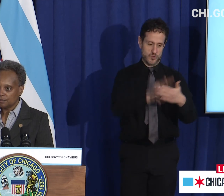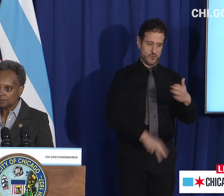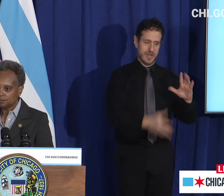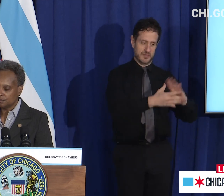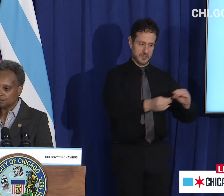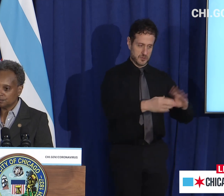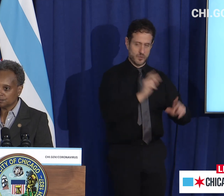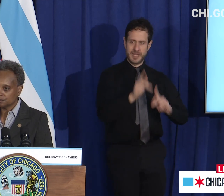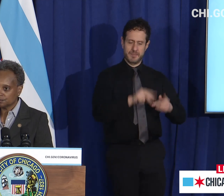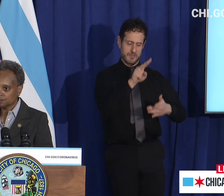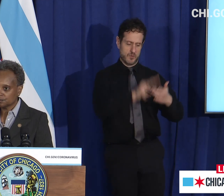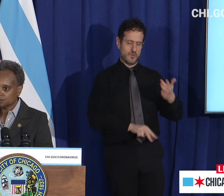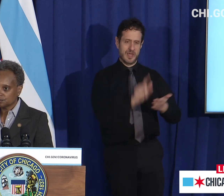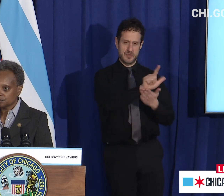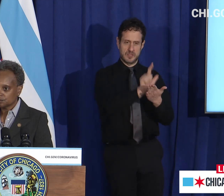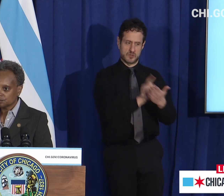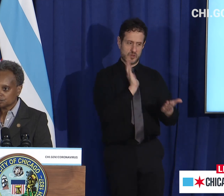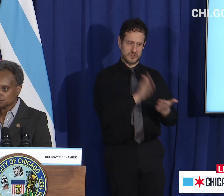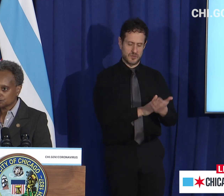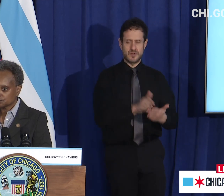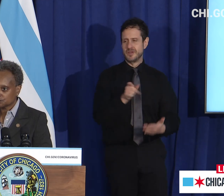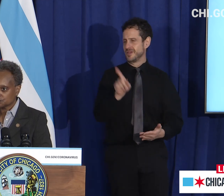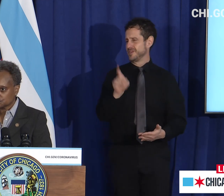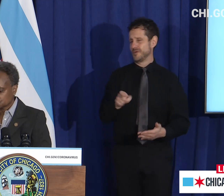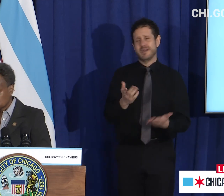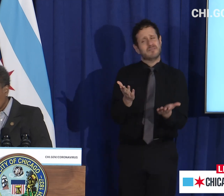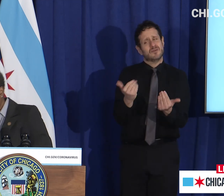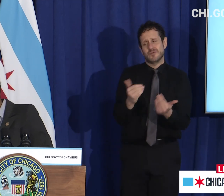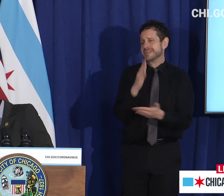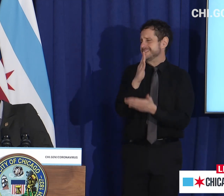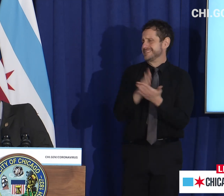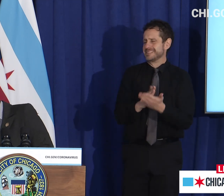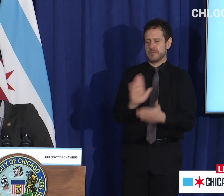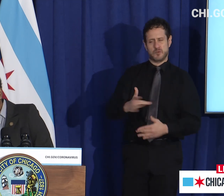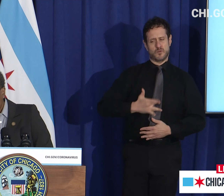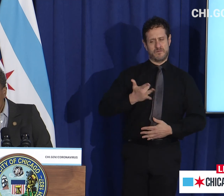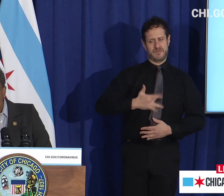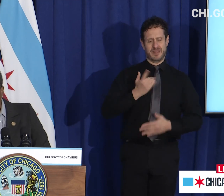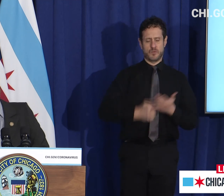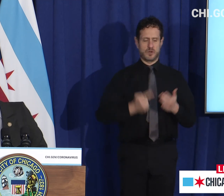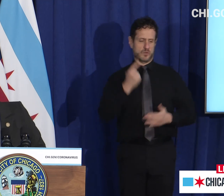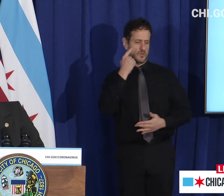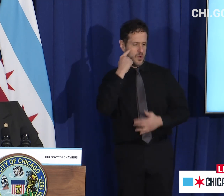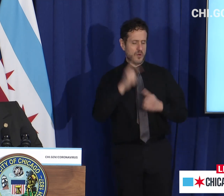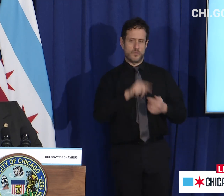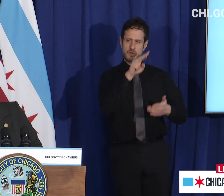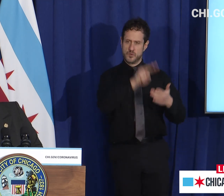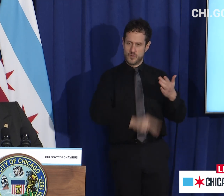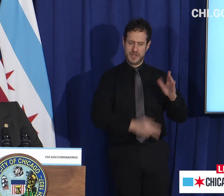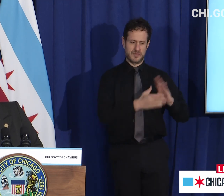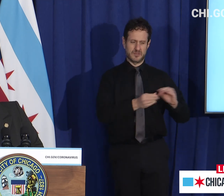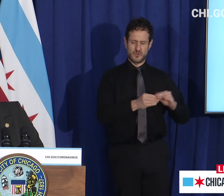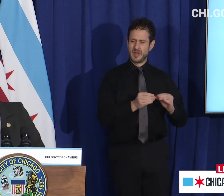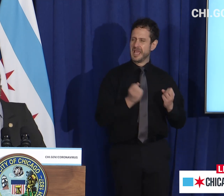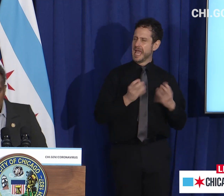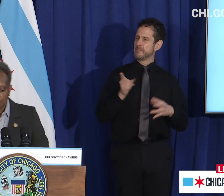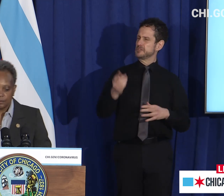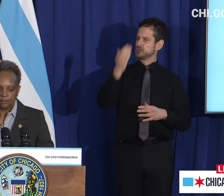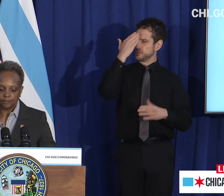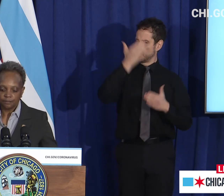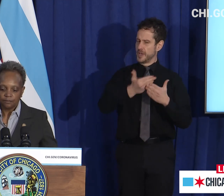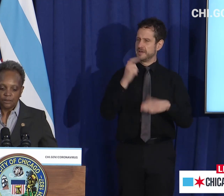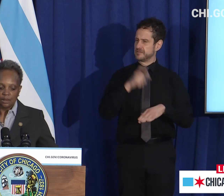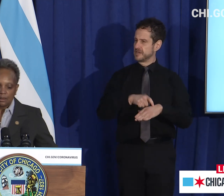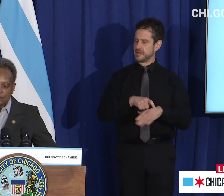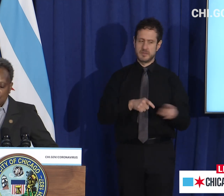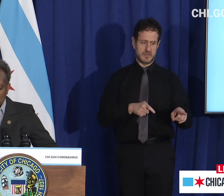read this lawsuit, you have to give us some kind of feeling of what you thought when you read that. How much did you know ahead of